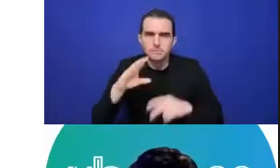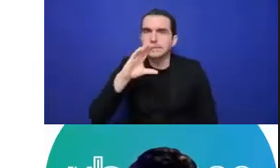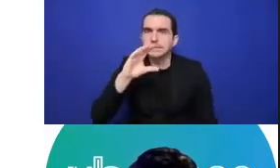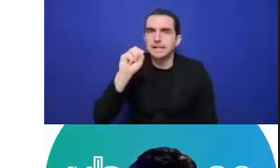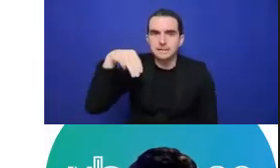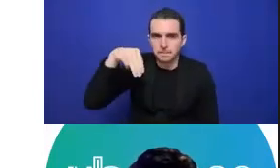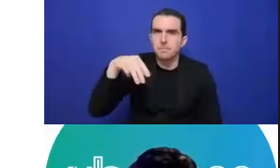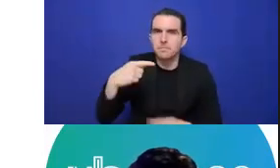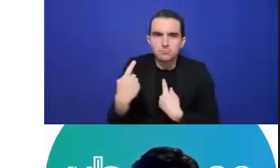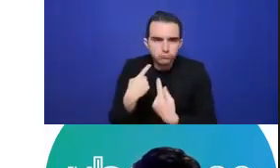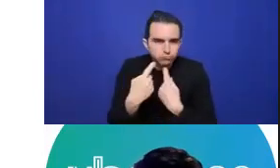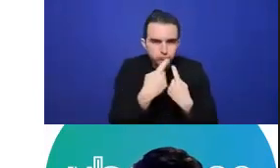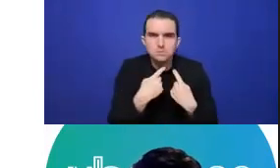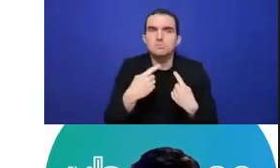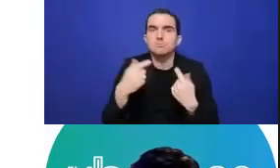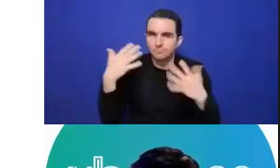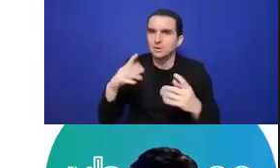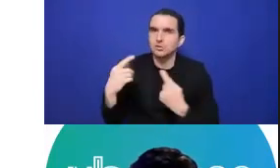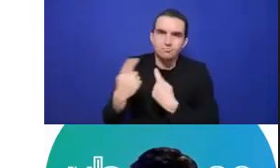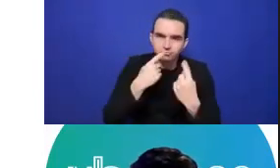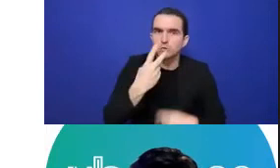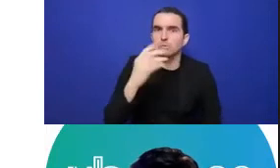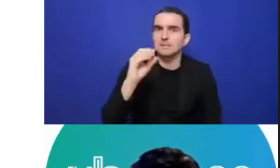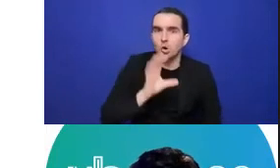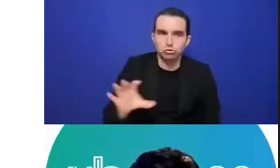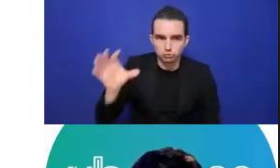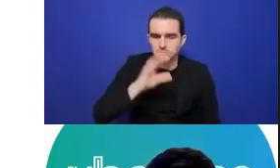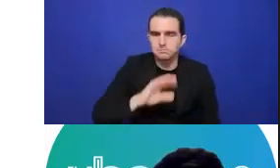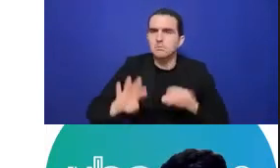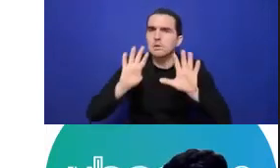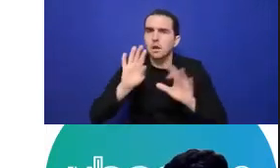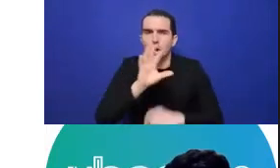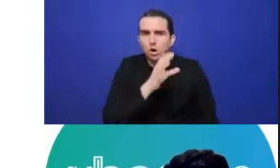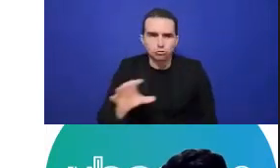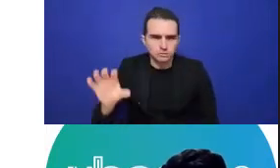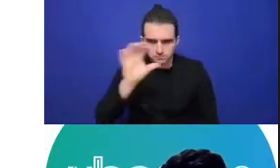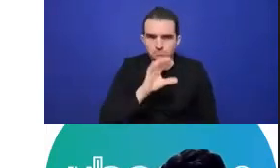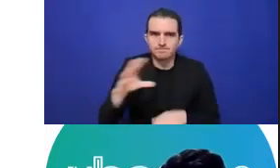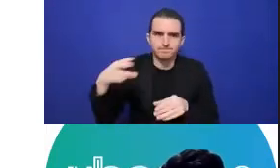which were the mainly voluntary national review 2021 country.